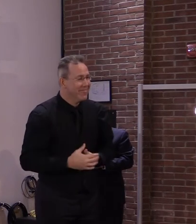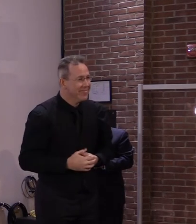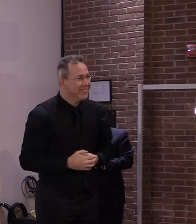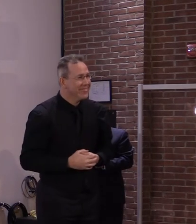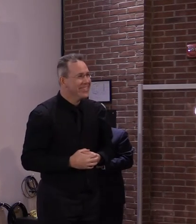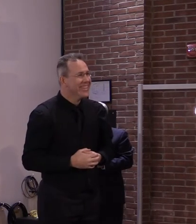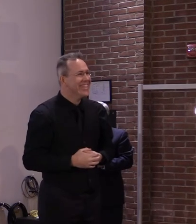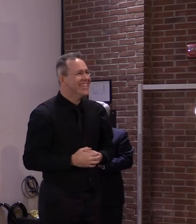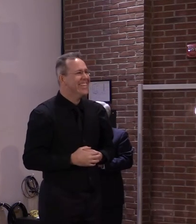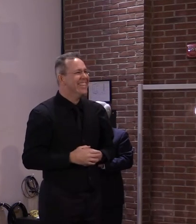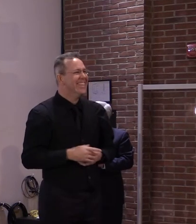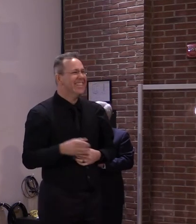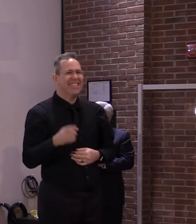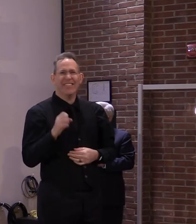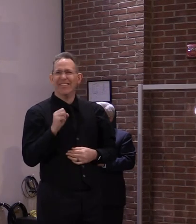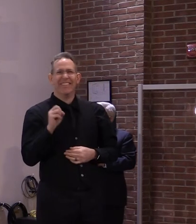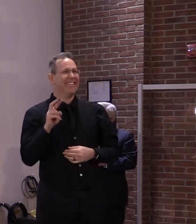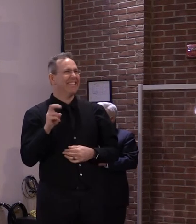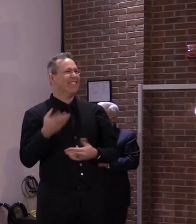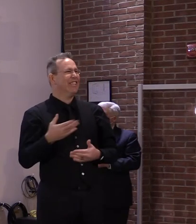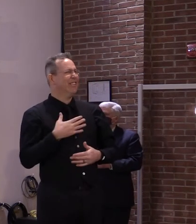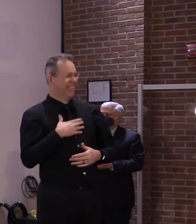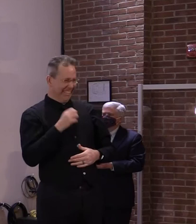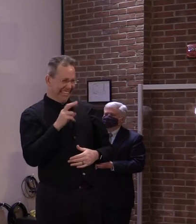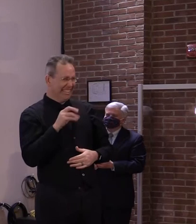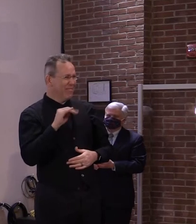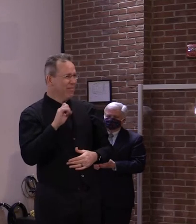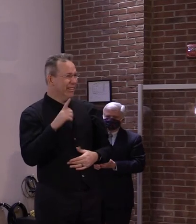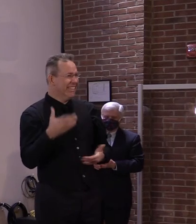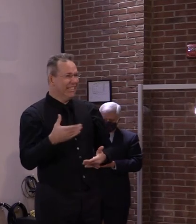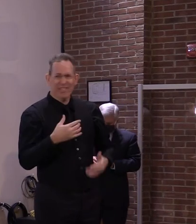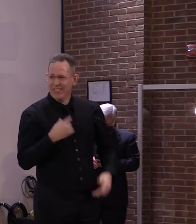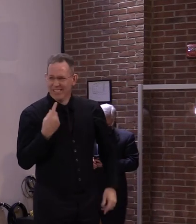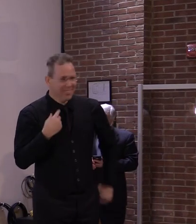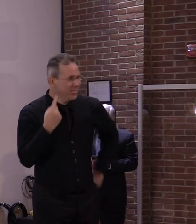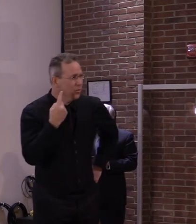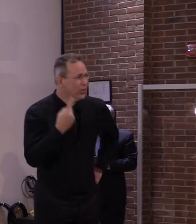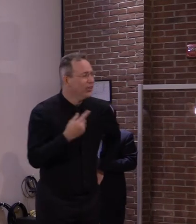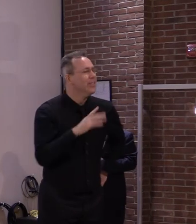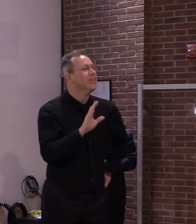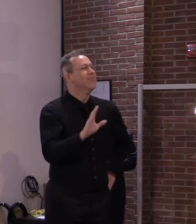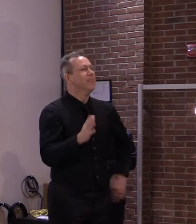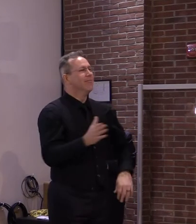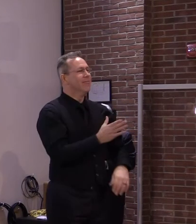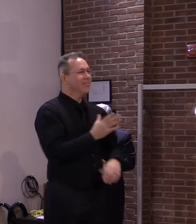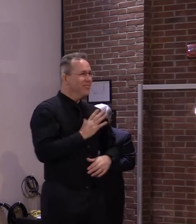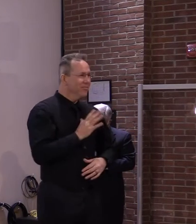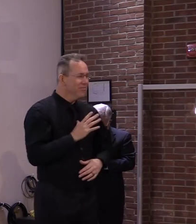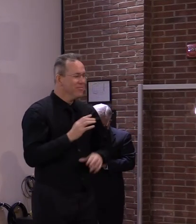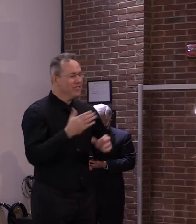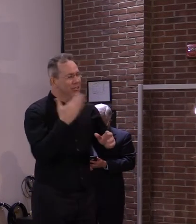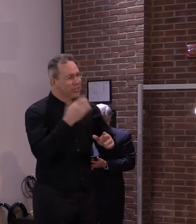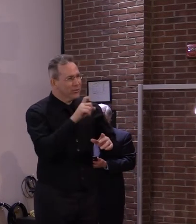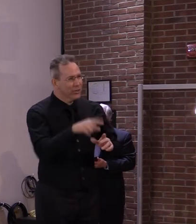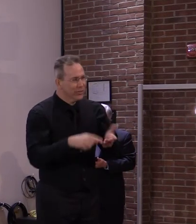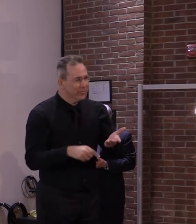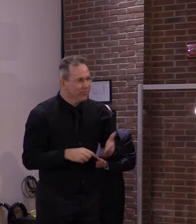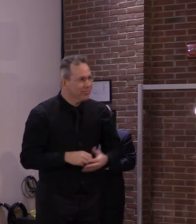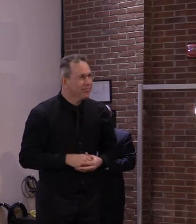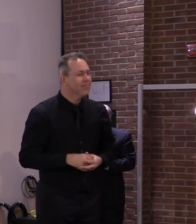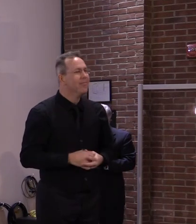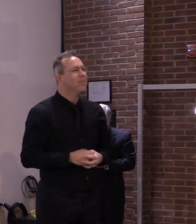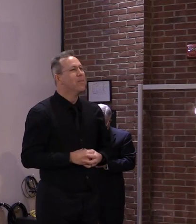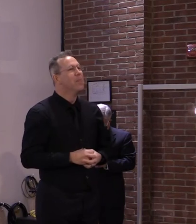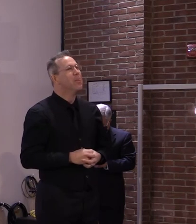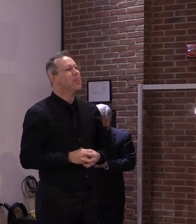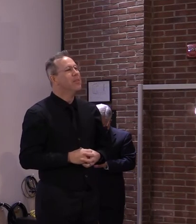is in the room today because we're talking about cycle thresholds ct values and when you look at the emergency use authorization that